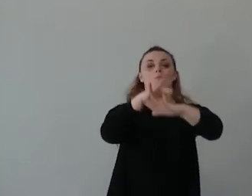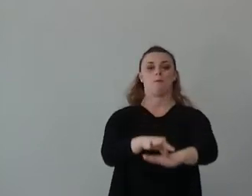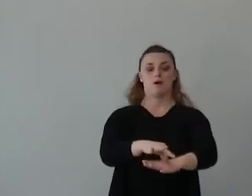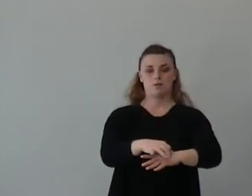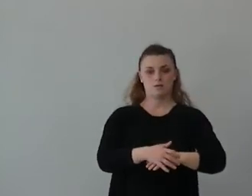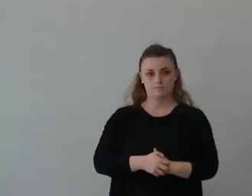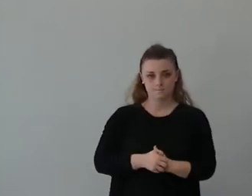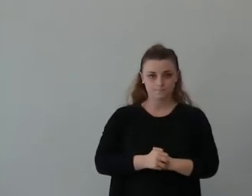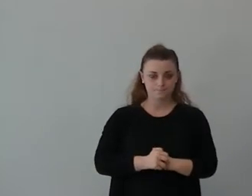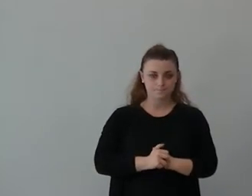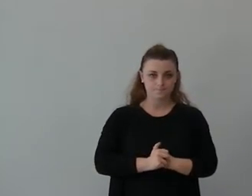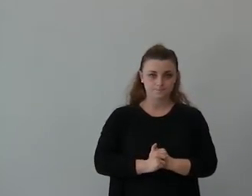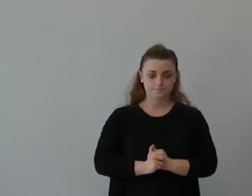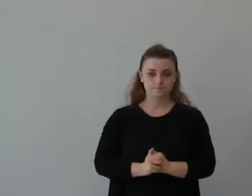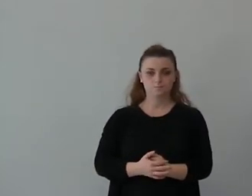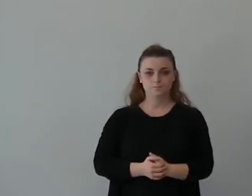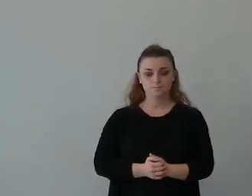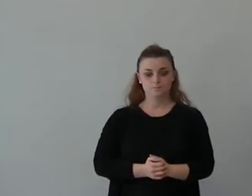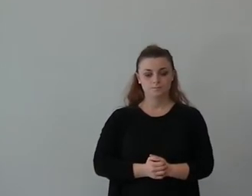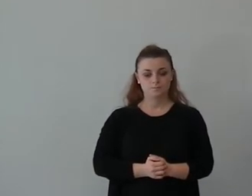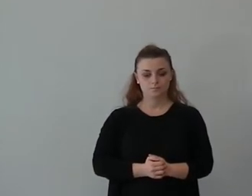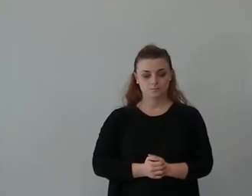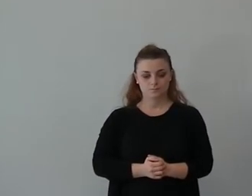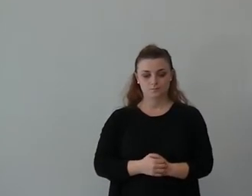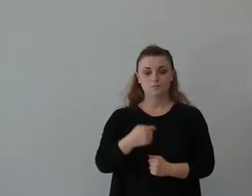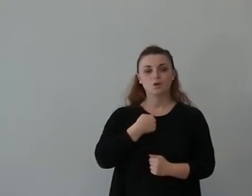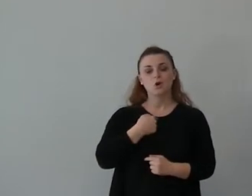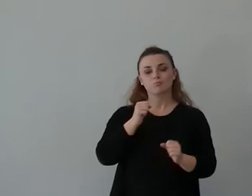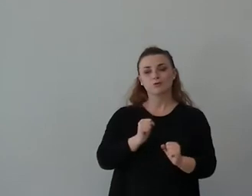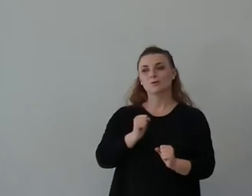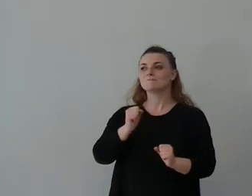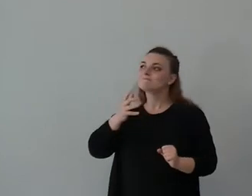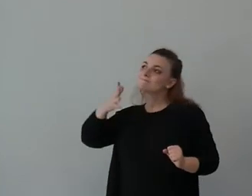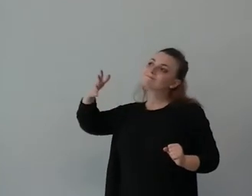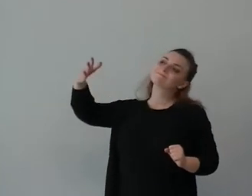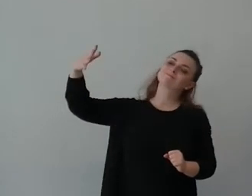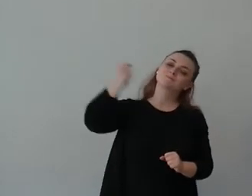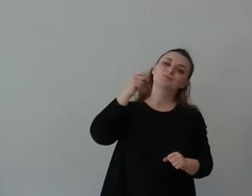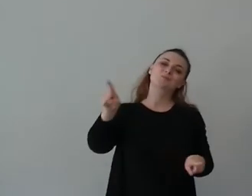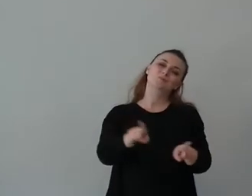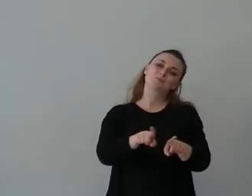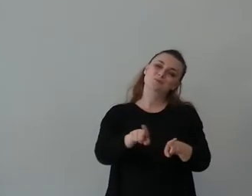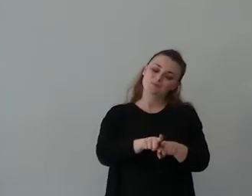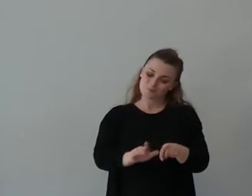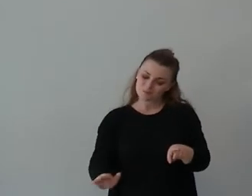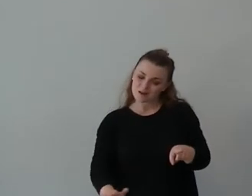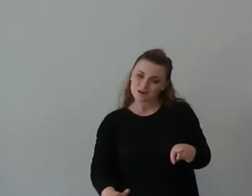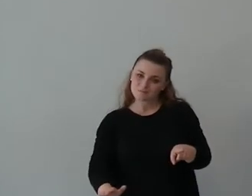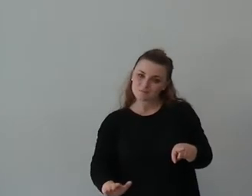on to her father's hand. E posso aggrapparmi a Lui come un bambino si aggrappa alla mano